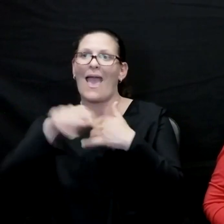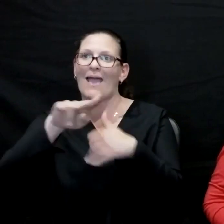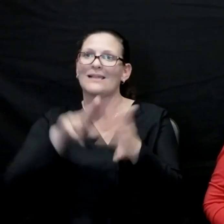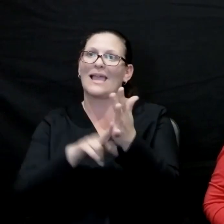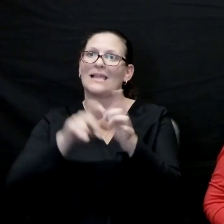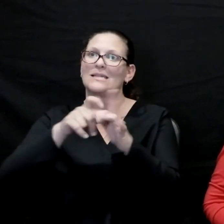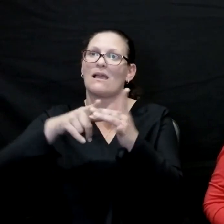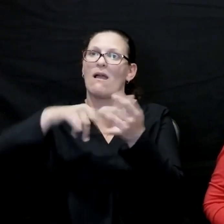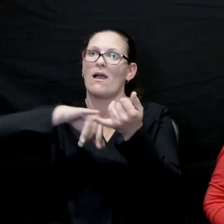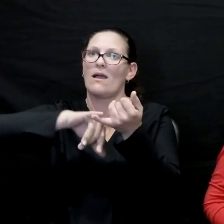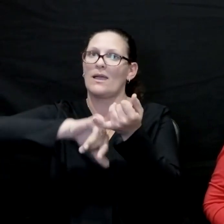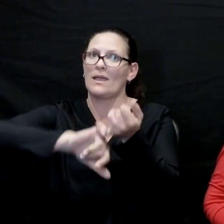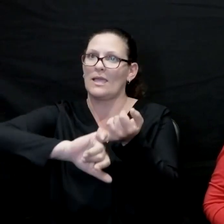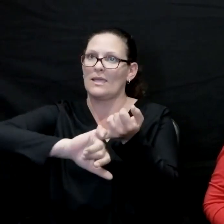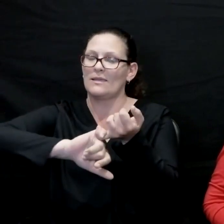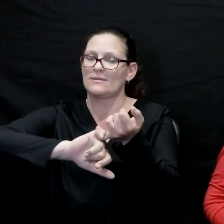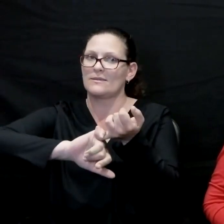Thanks. So